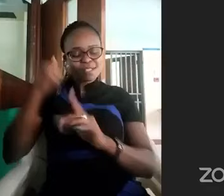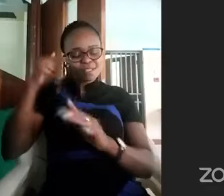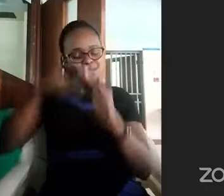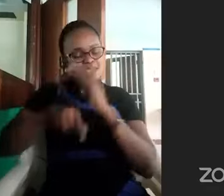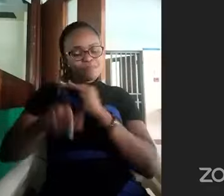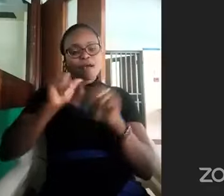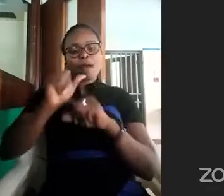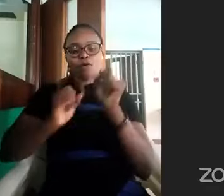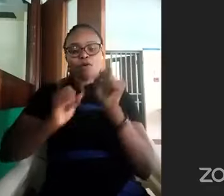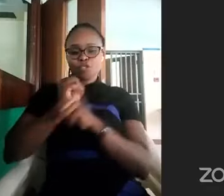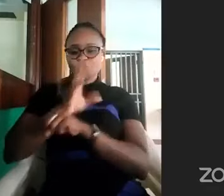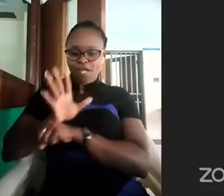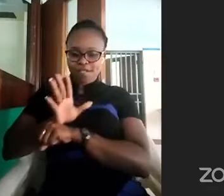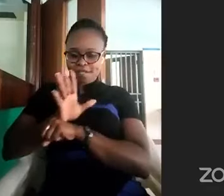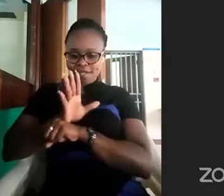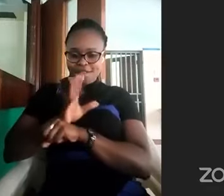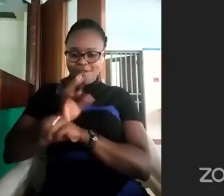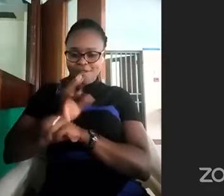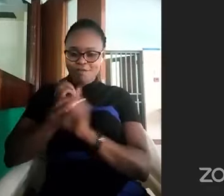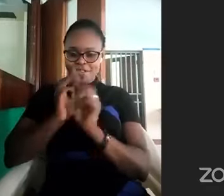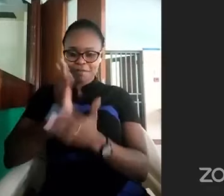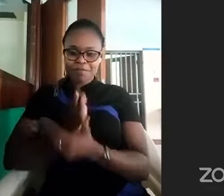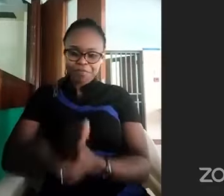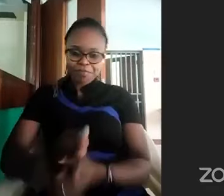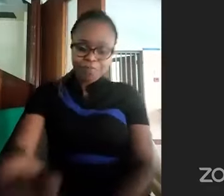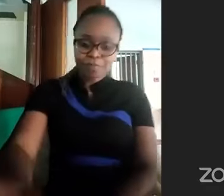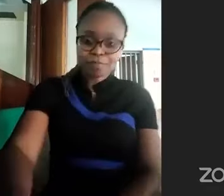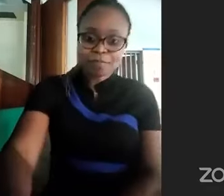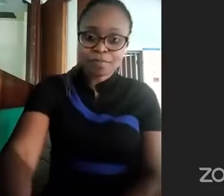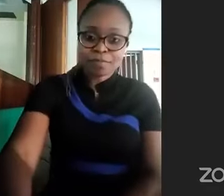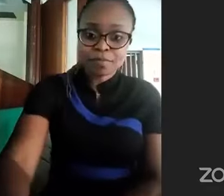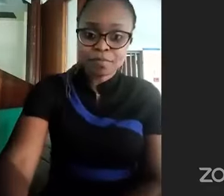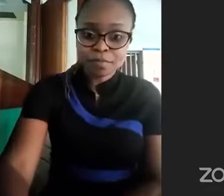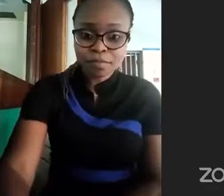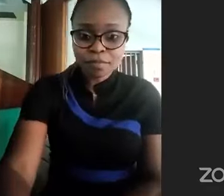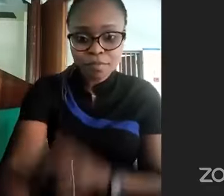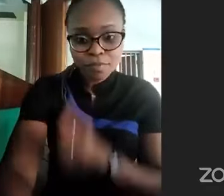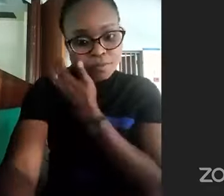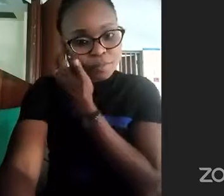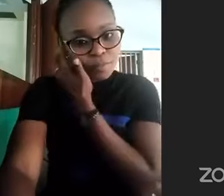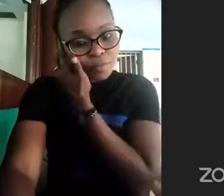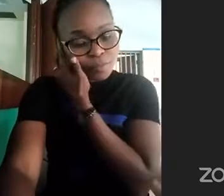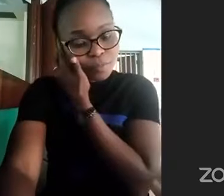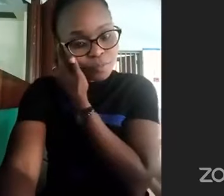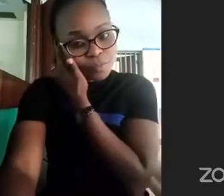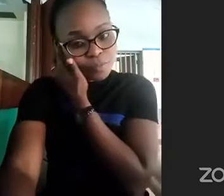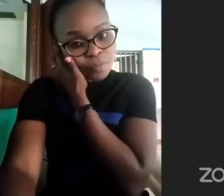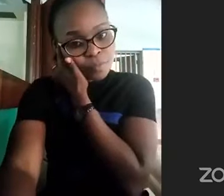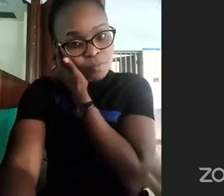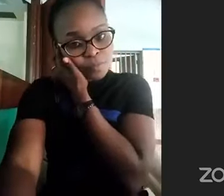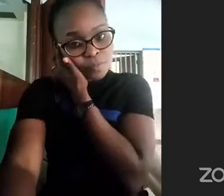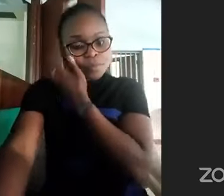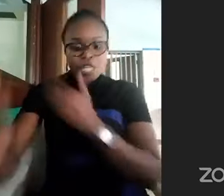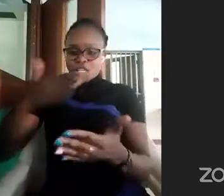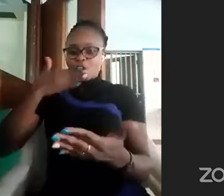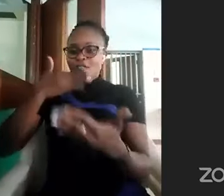the reaction if you can hear me and you are doing well this wonderful afternoon. So before we start this